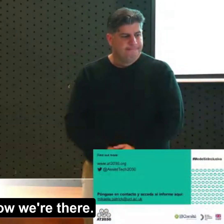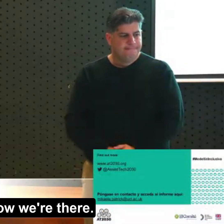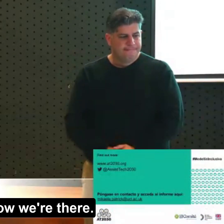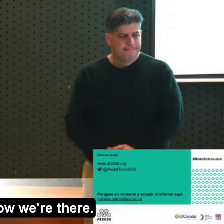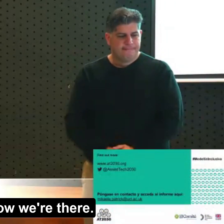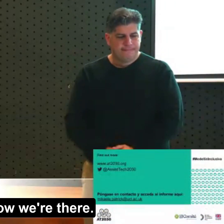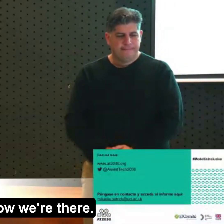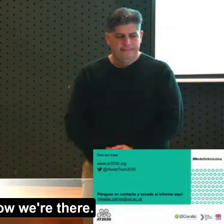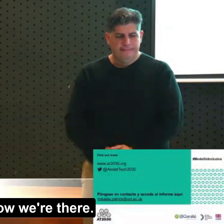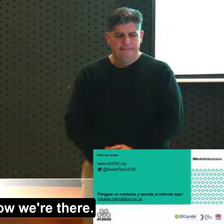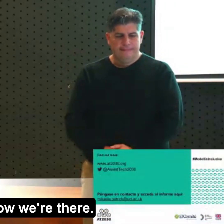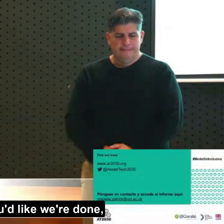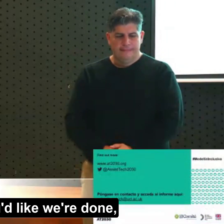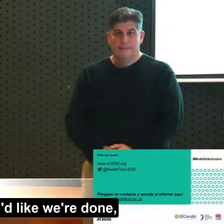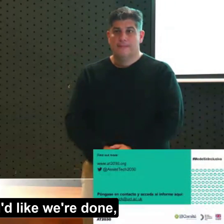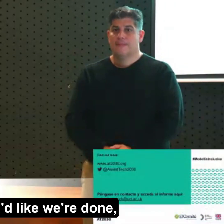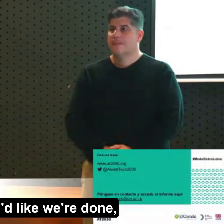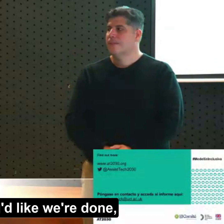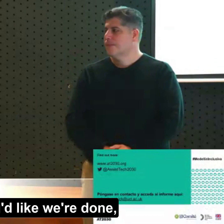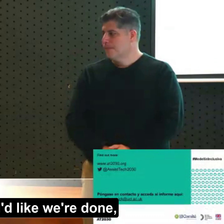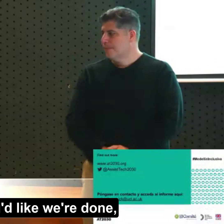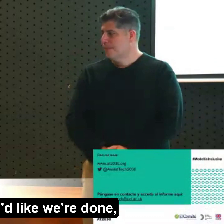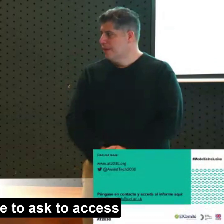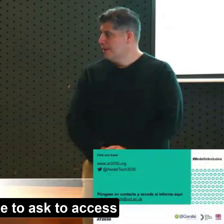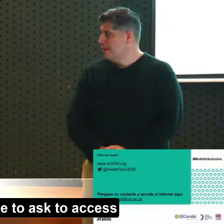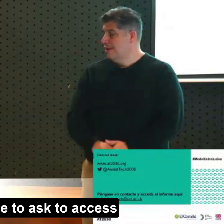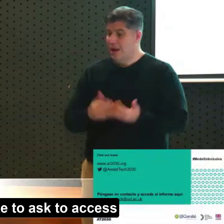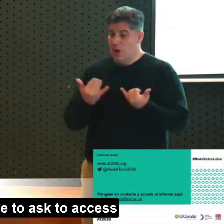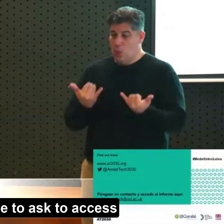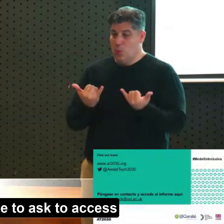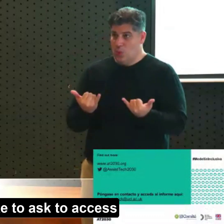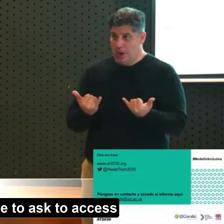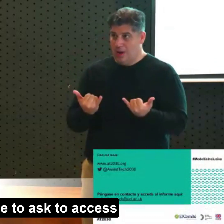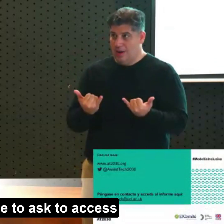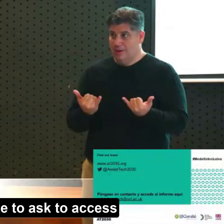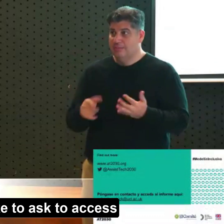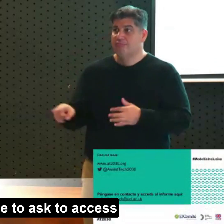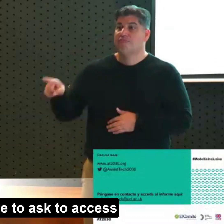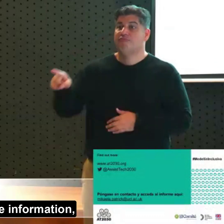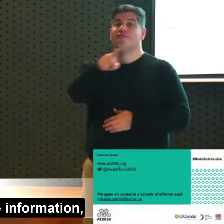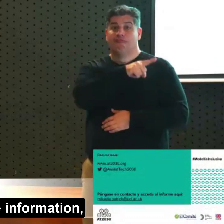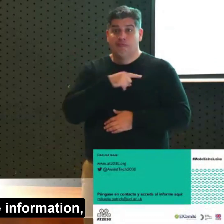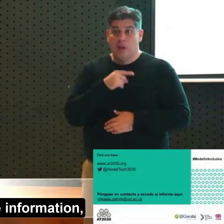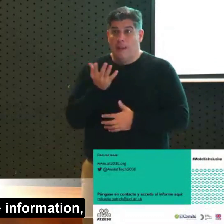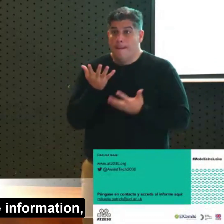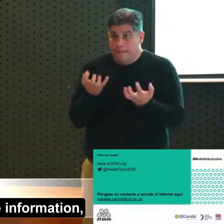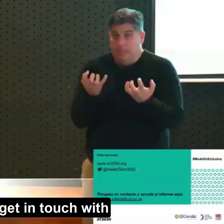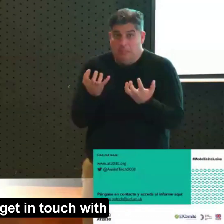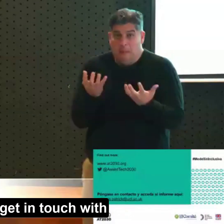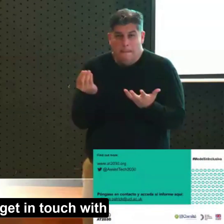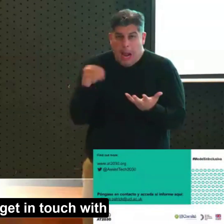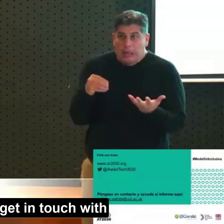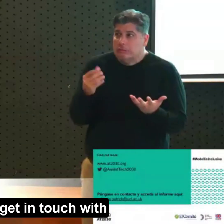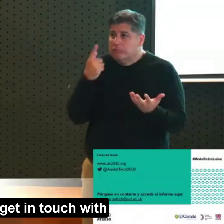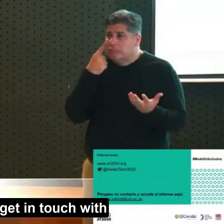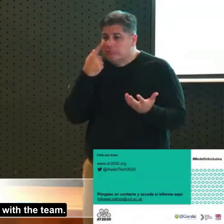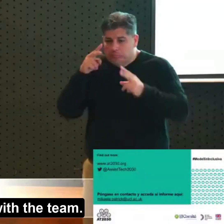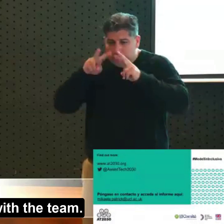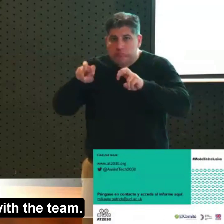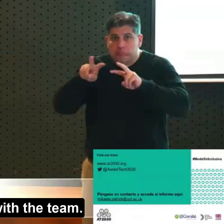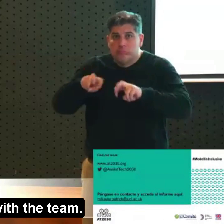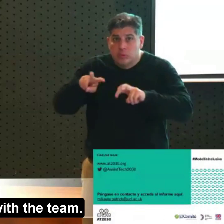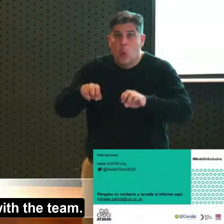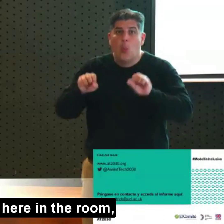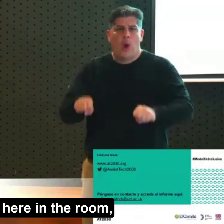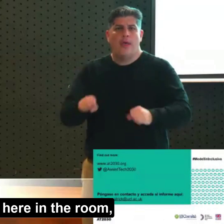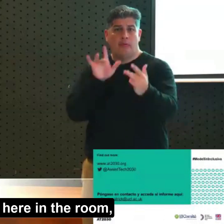And now we're there. And if you'd like, we're done. If you'd like to access more information, you can get in touch with me, with